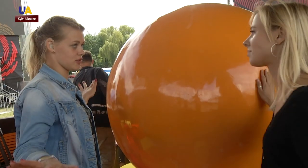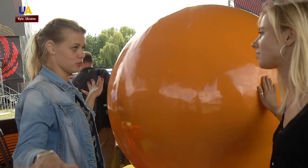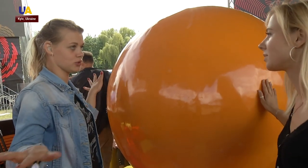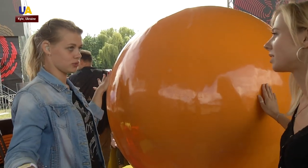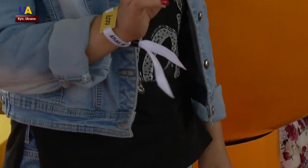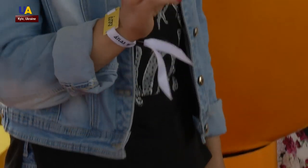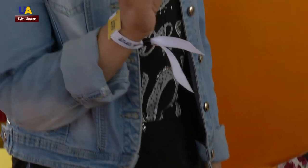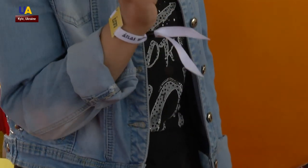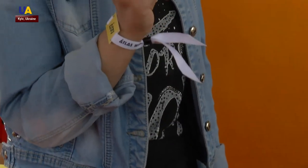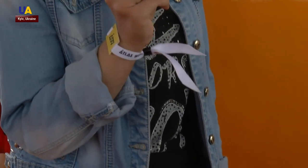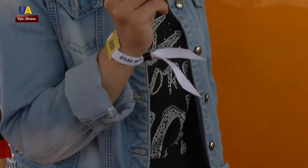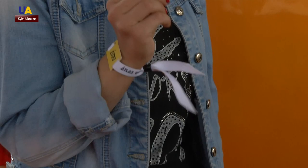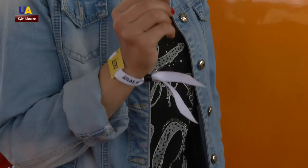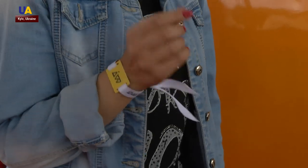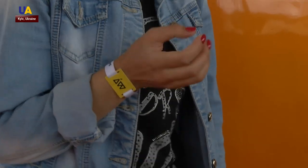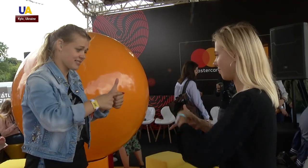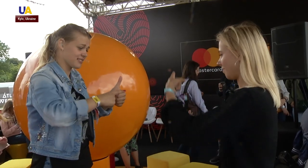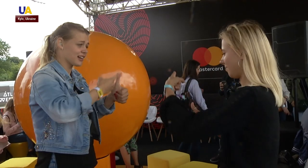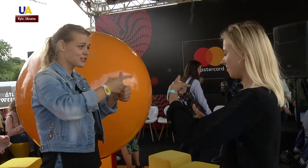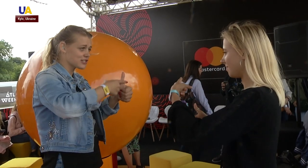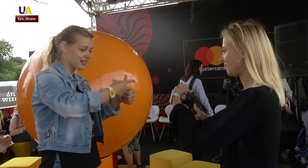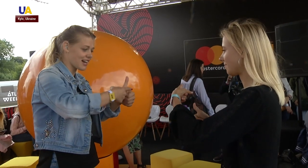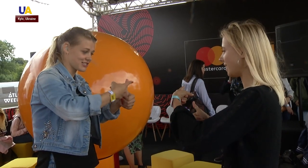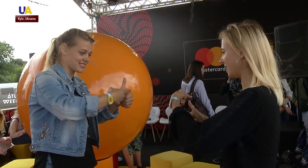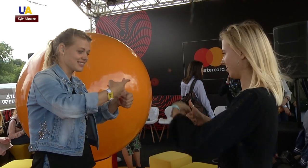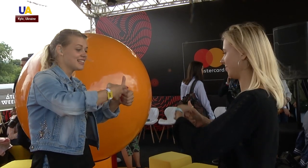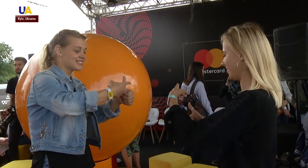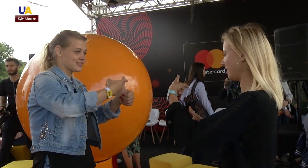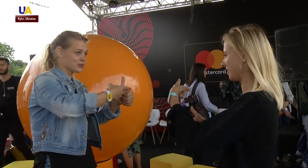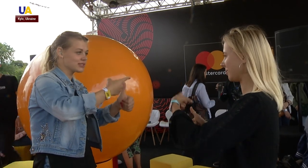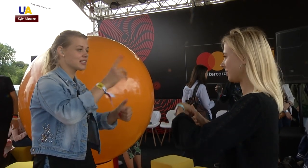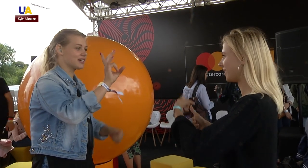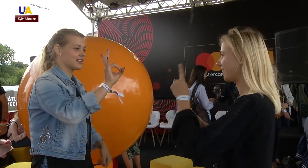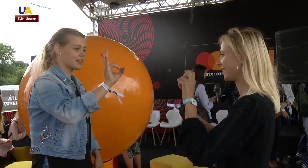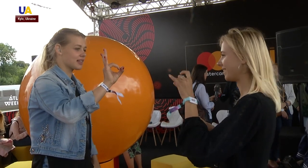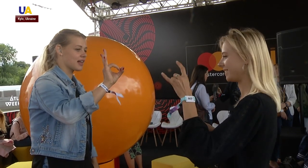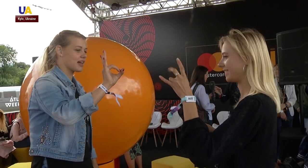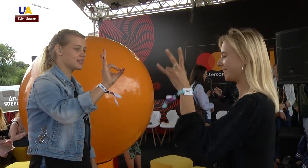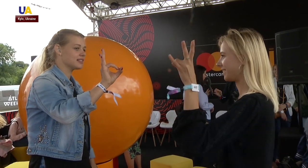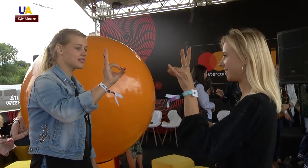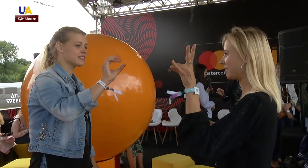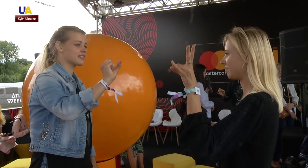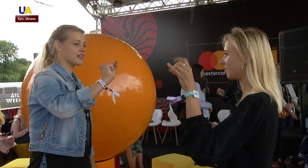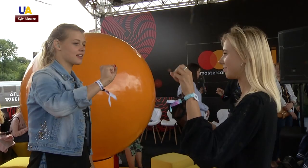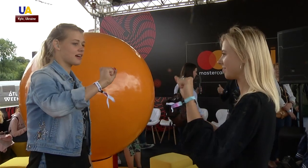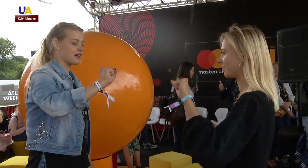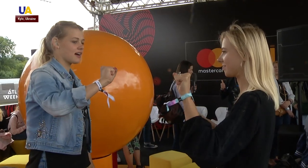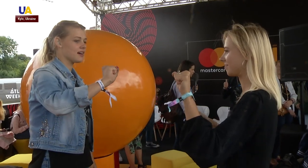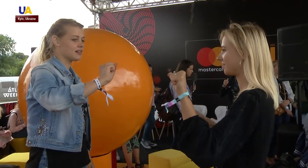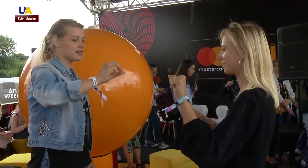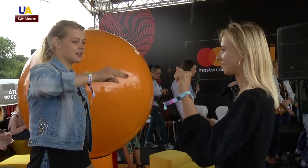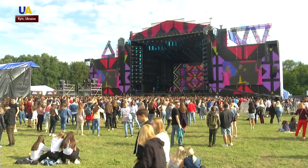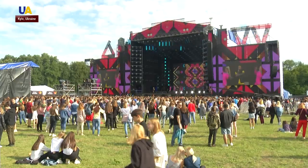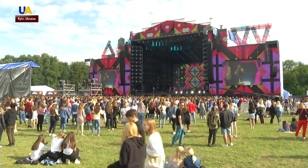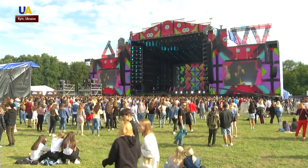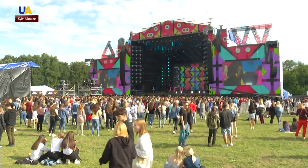it transforms rhythms and sounds into vibrations and beats. Anastasia, in turn, also brings music to